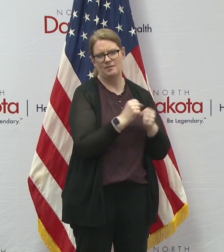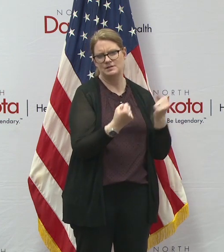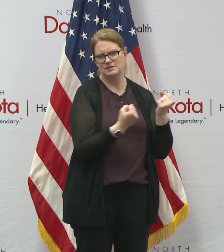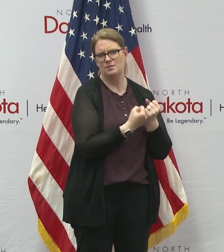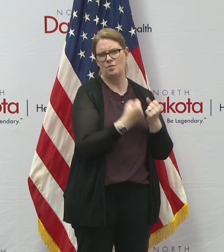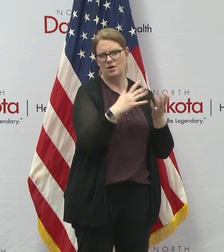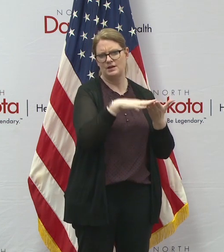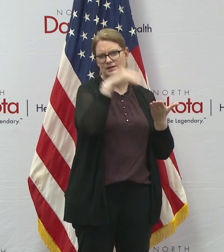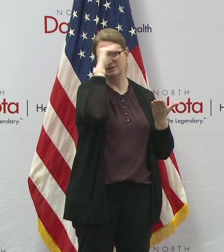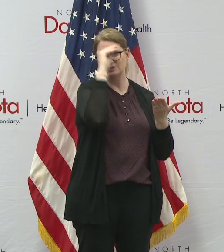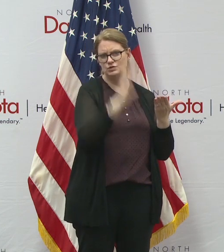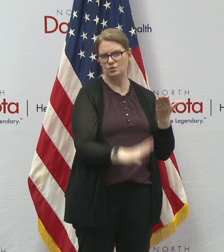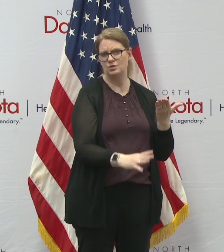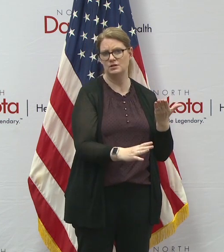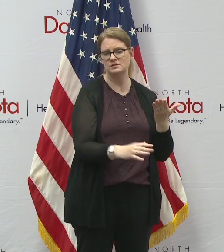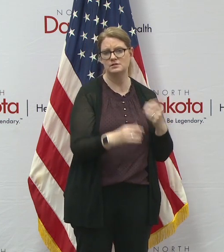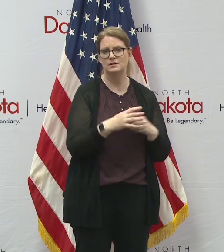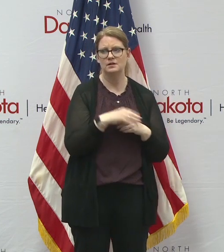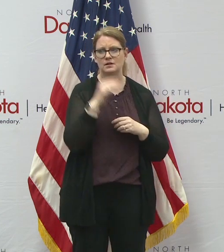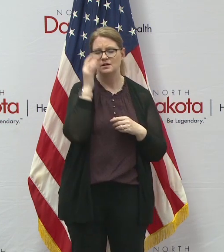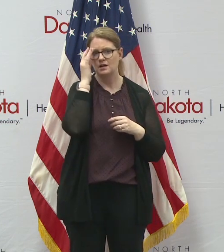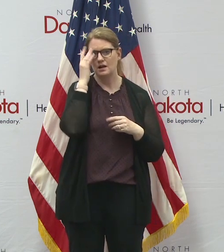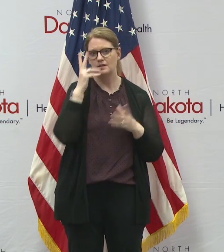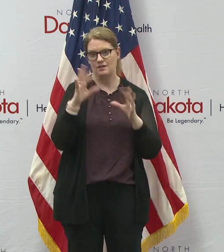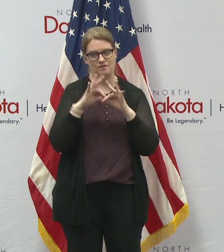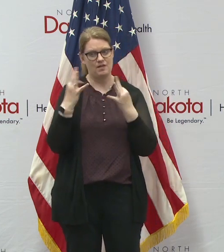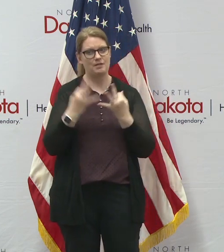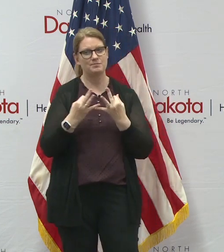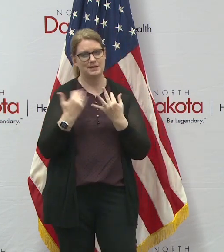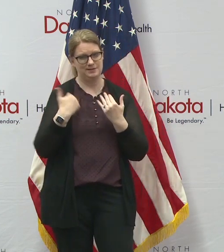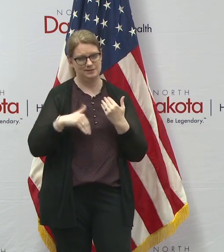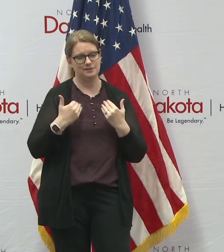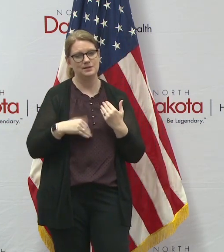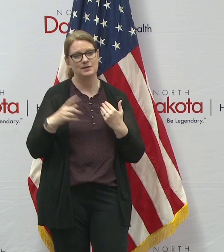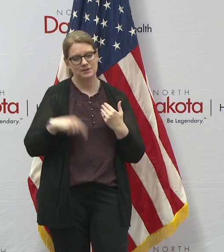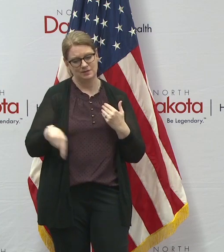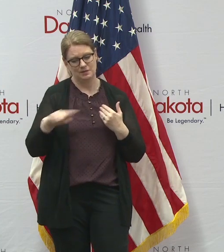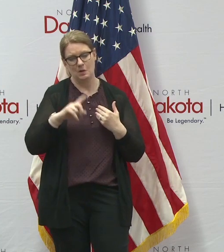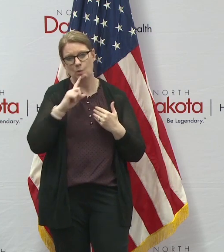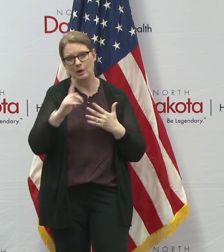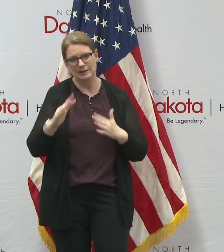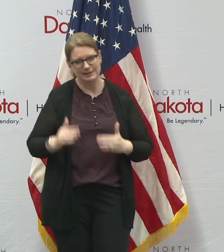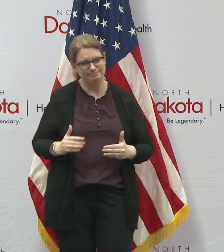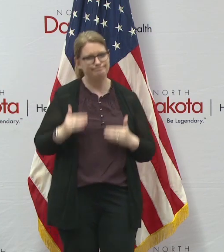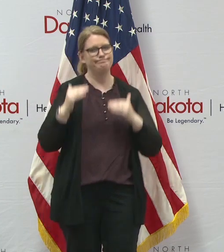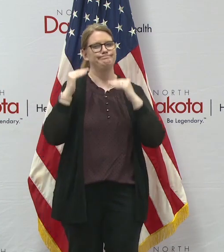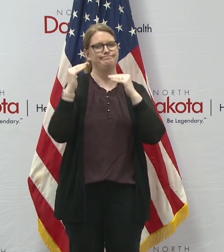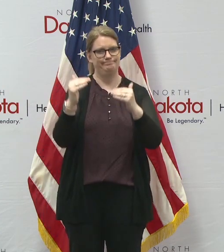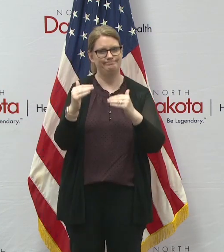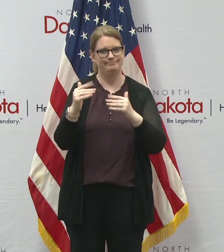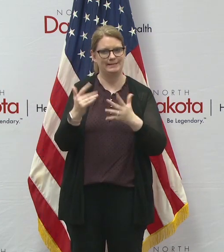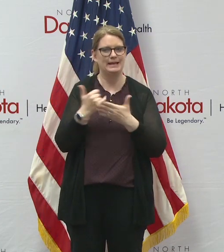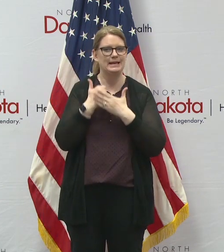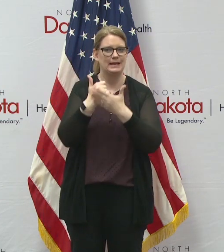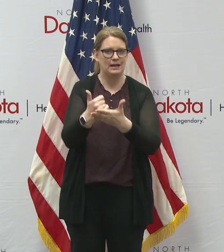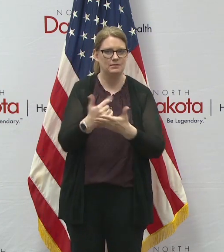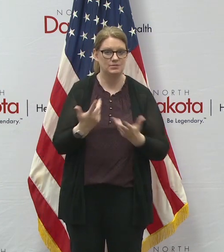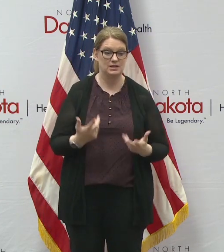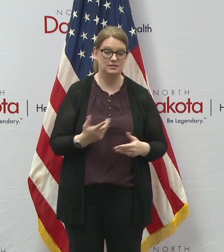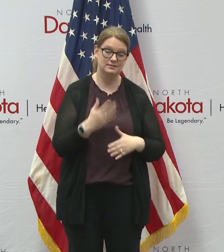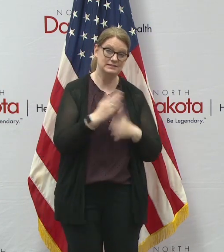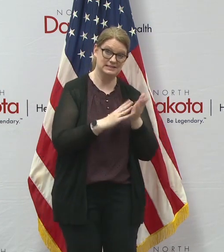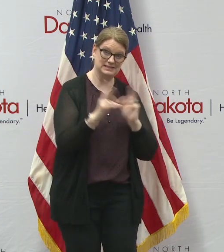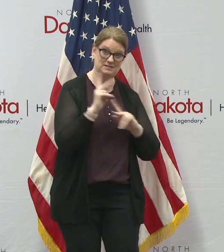family members are really struggling, are really stepping up as well. Some of those family members are also telecommuting employees. If you